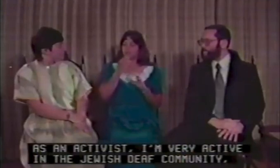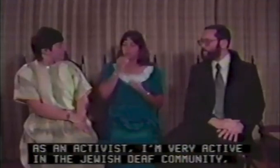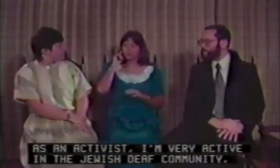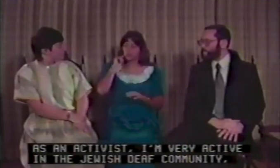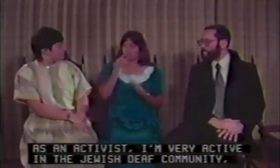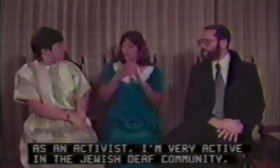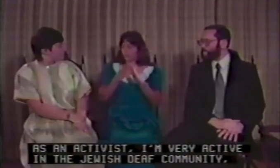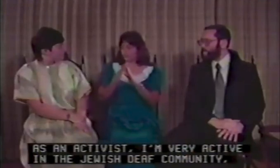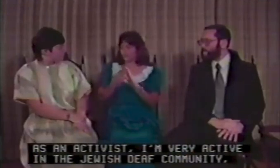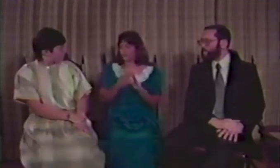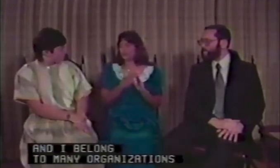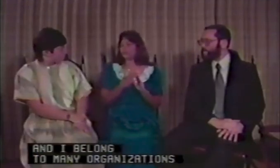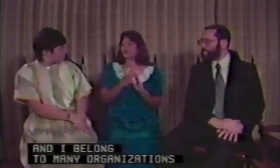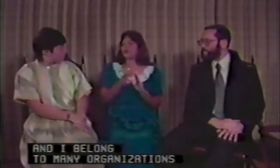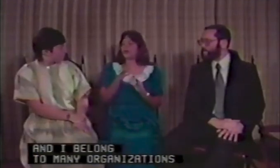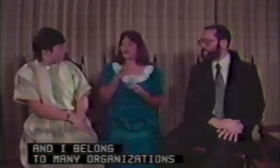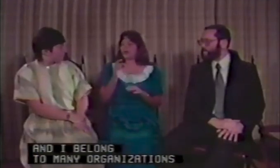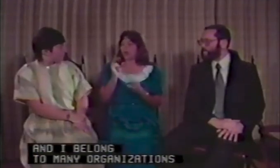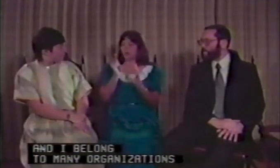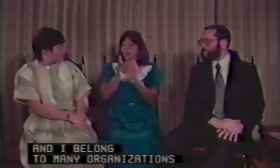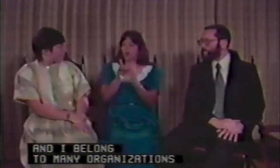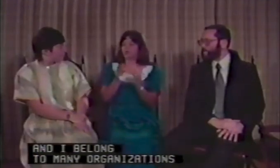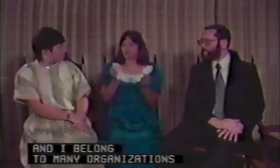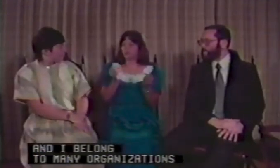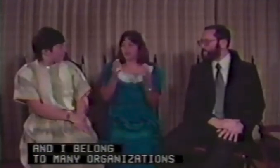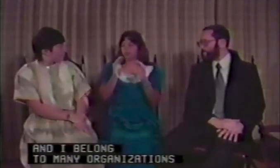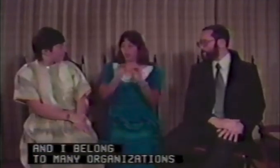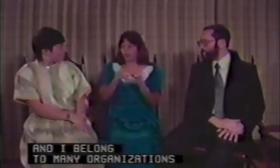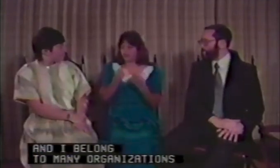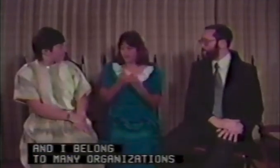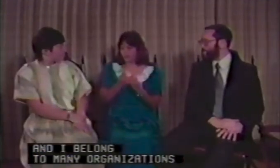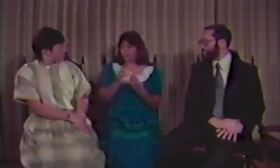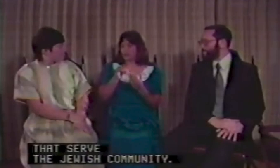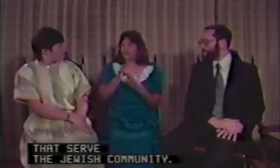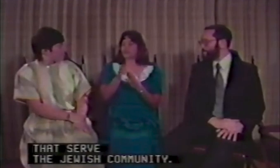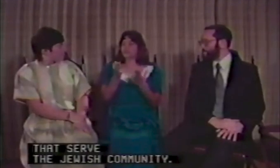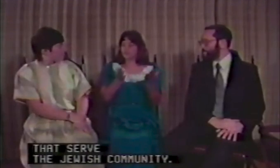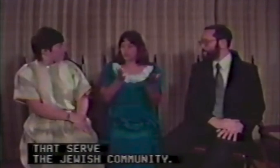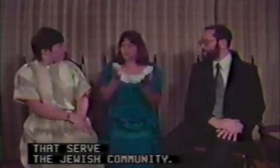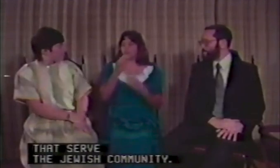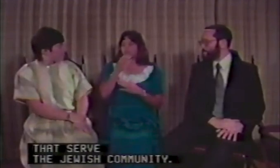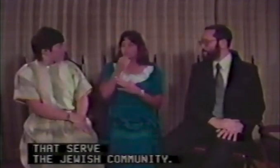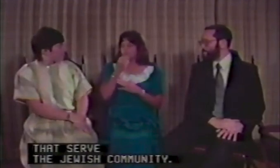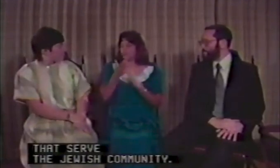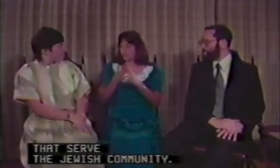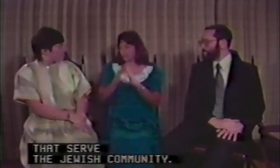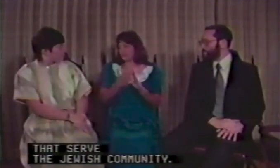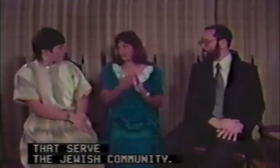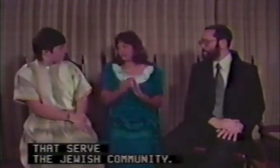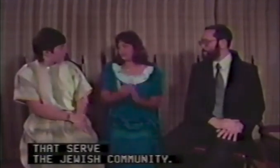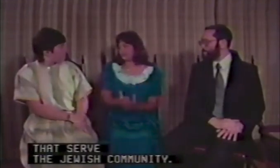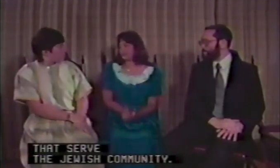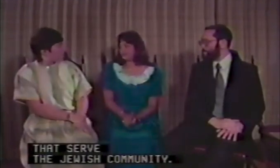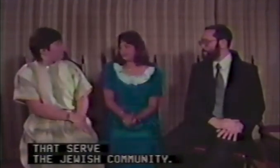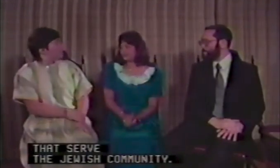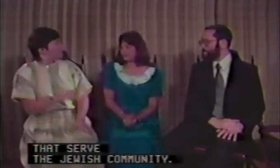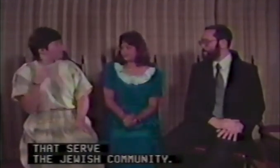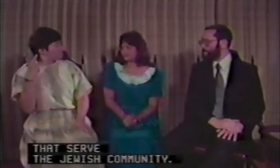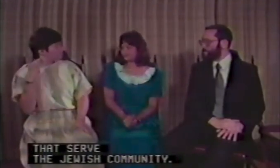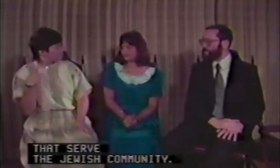Jewish death community, and I've been active in many organizations that serve the Jewish community.